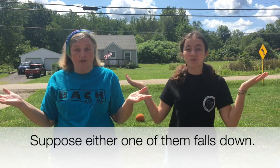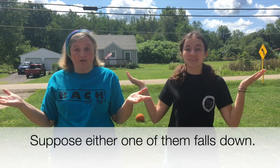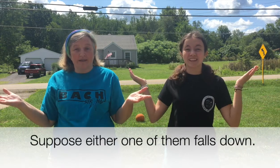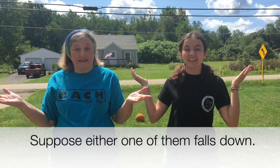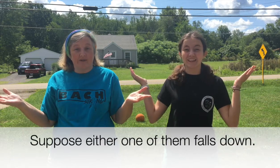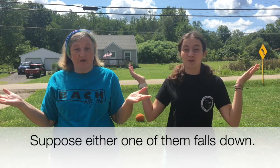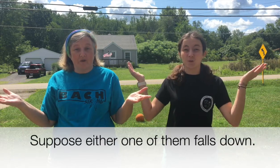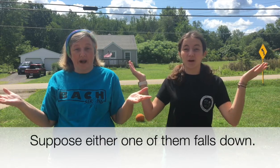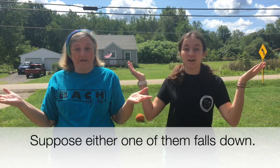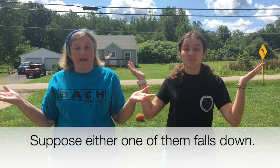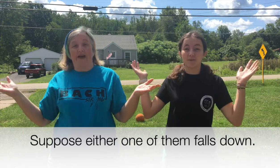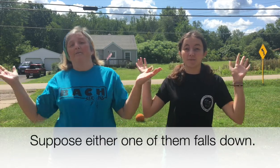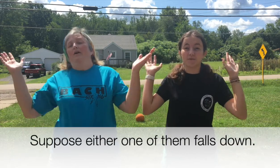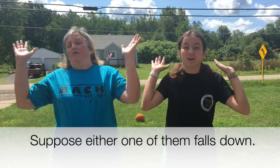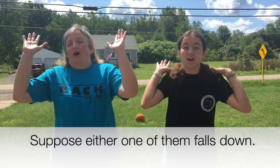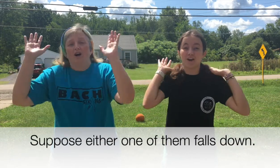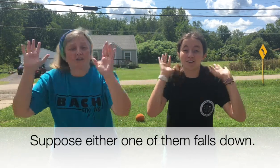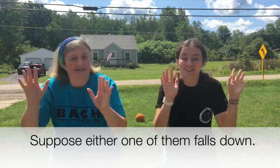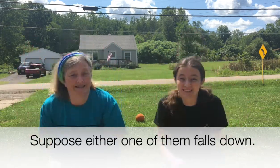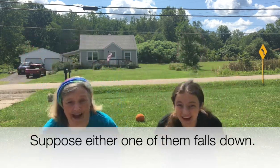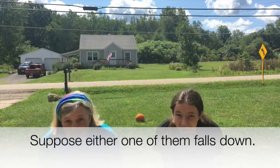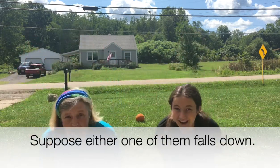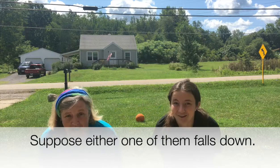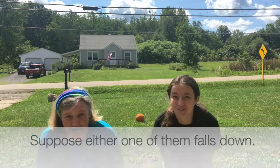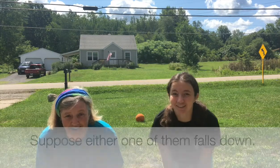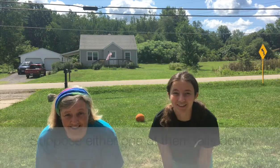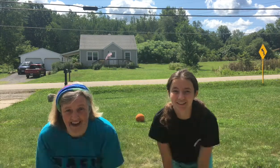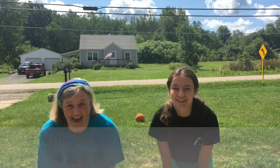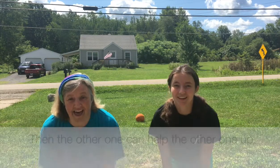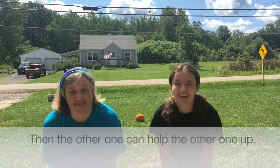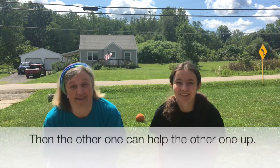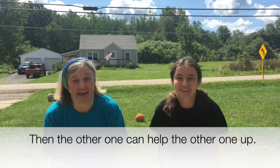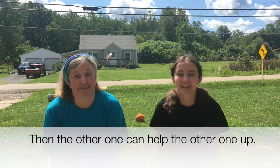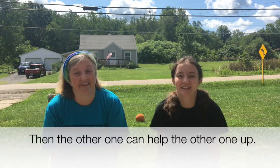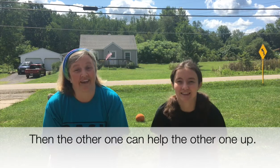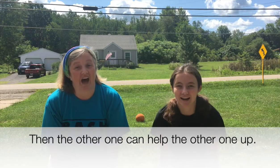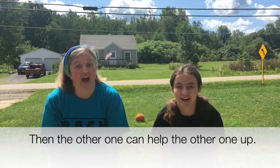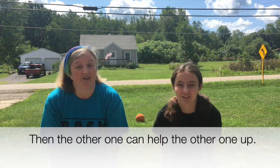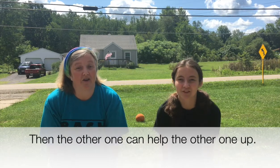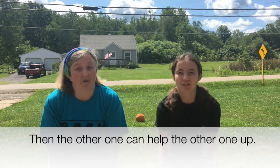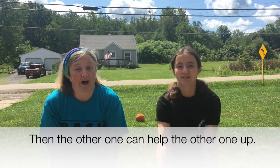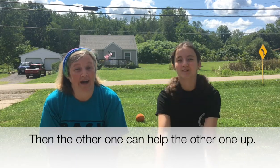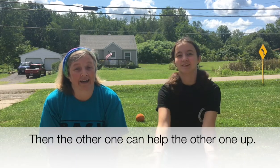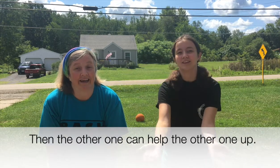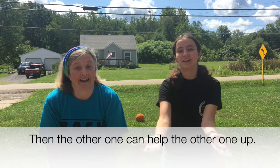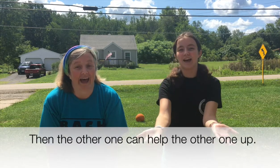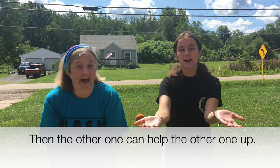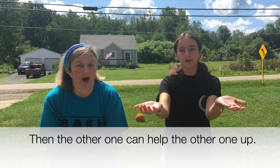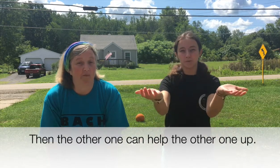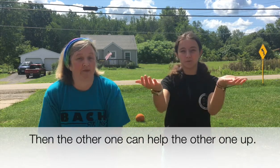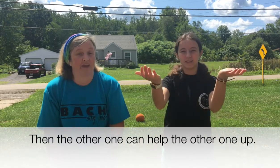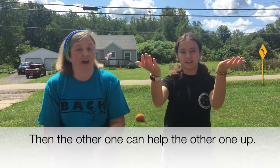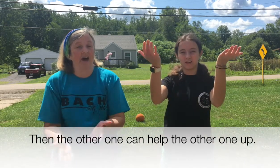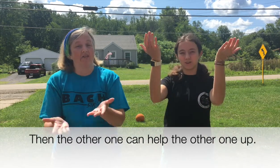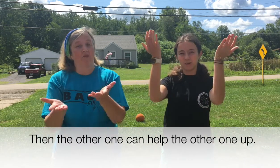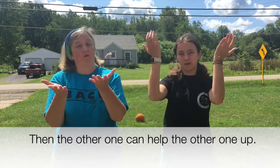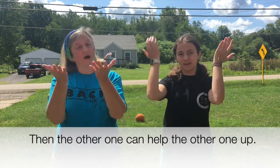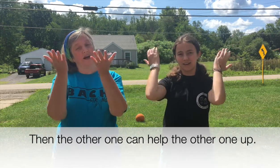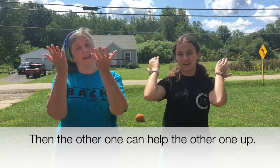Suppose either one of them falls down, then the other one can help the other one